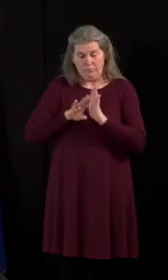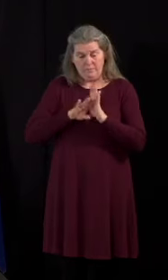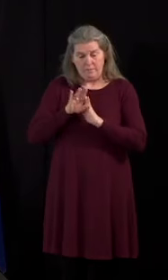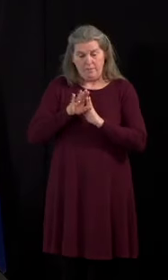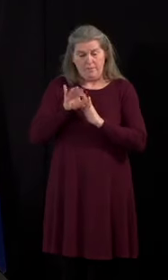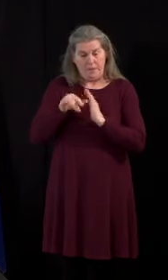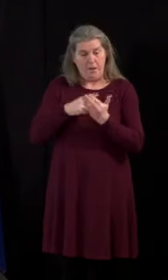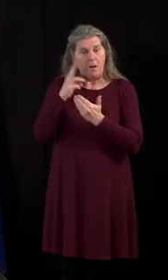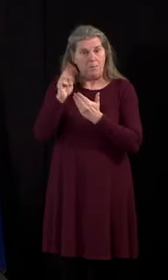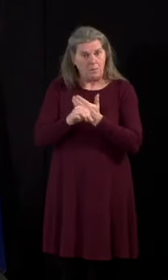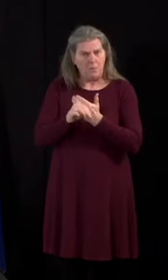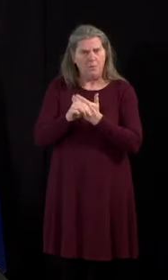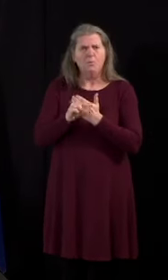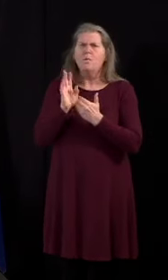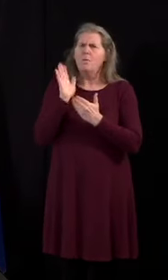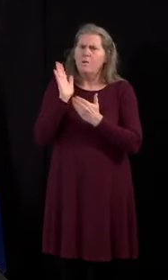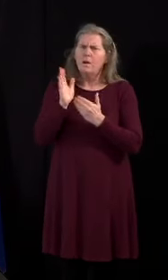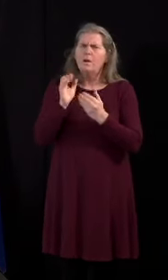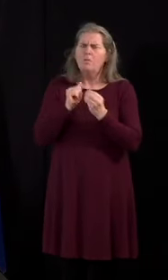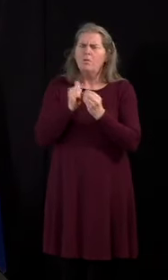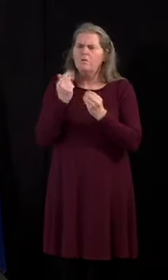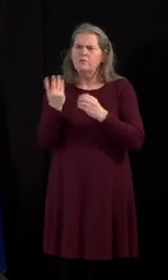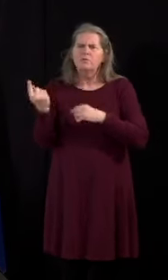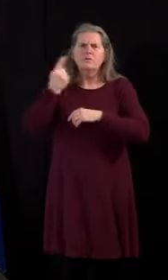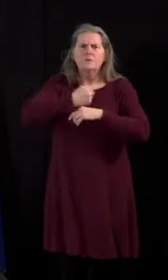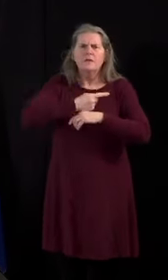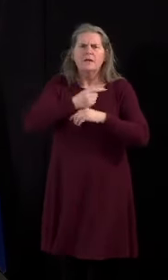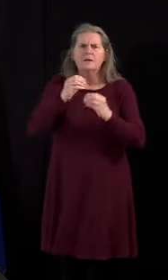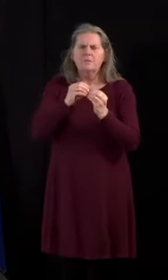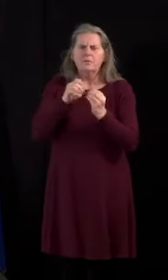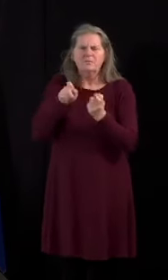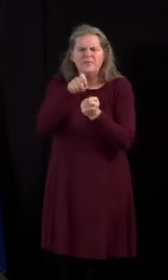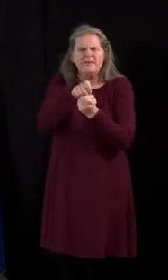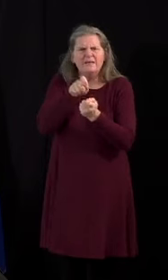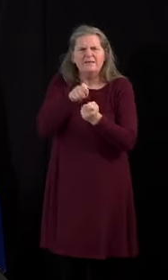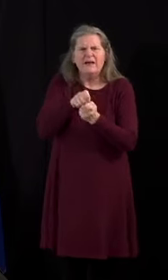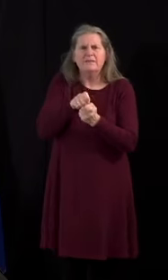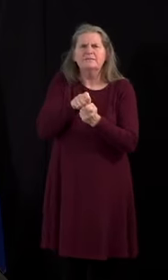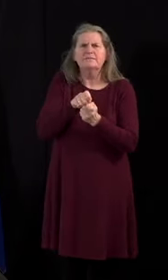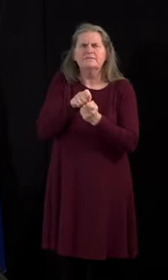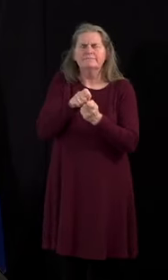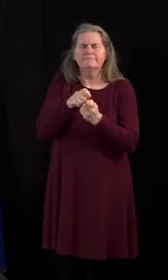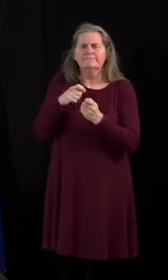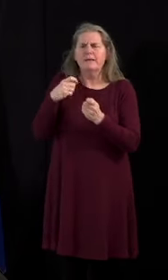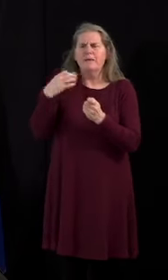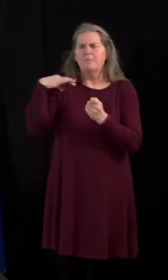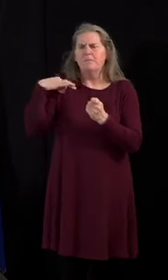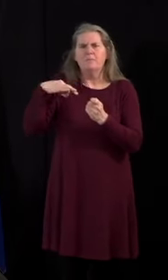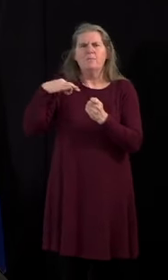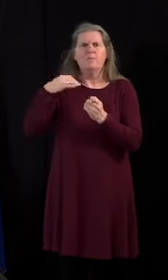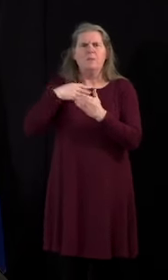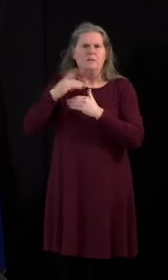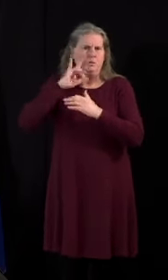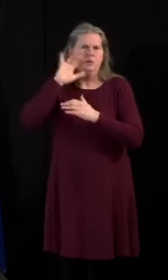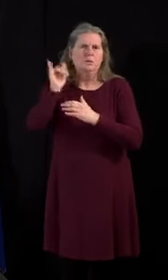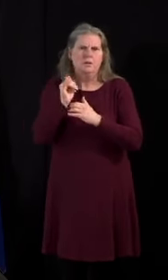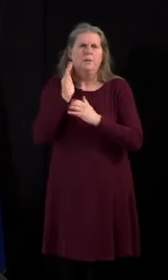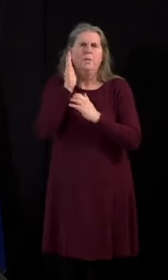will need a few more days to be able to solidify the application process. I know that